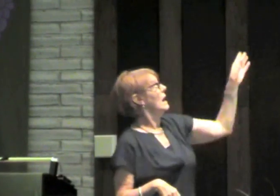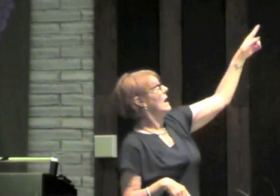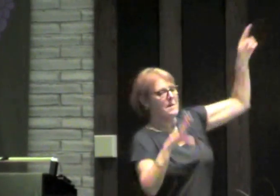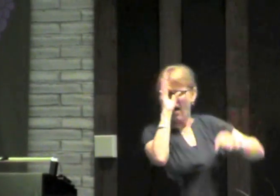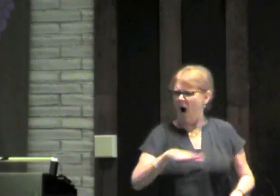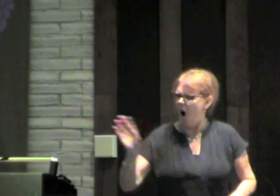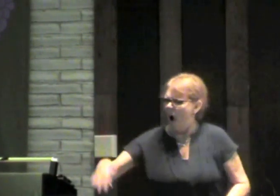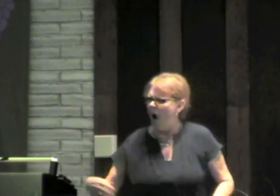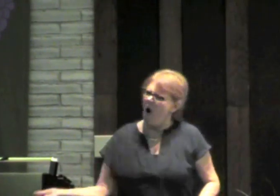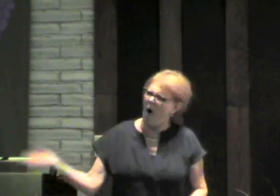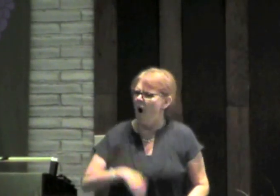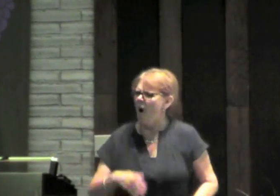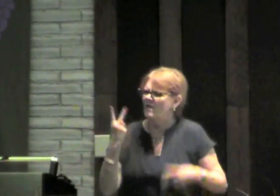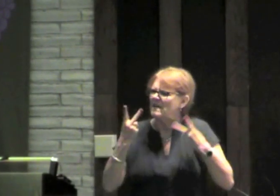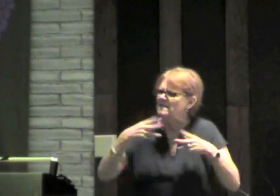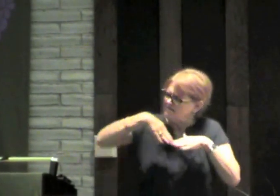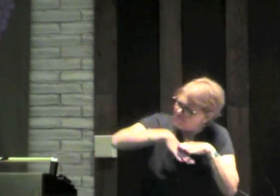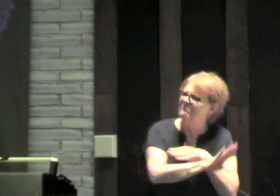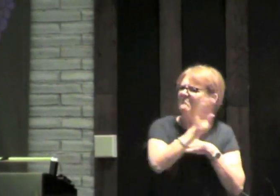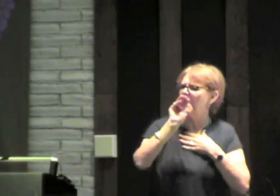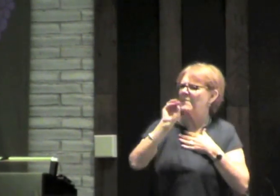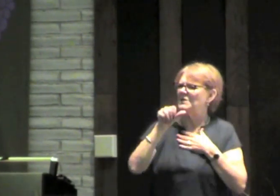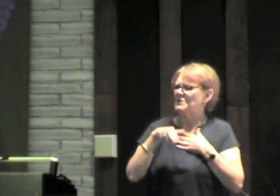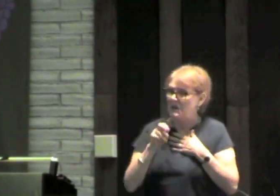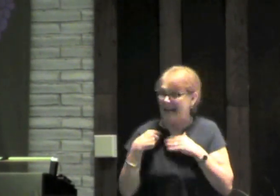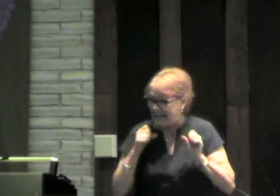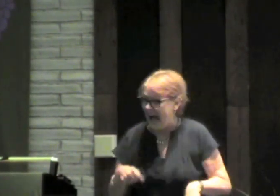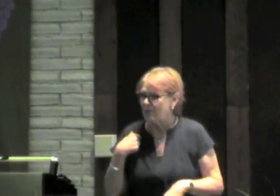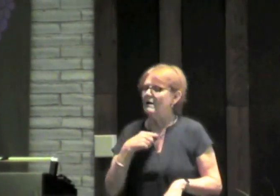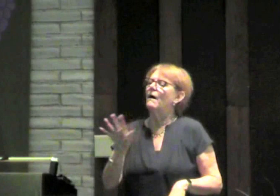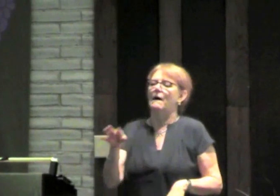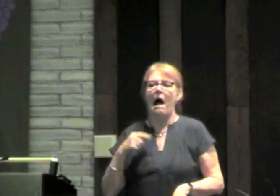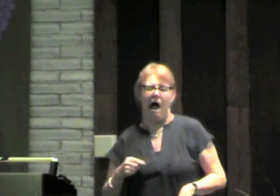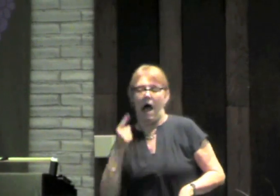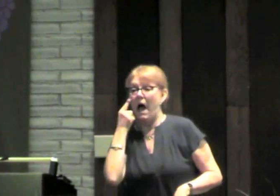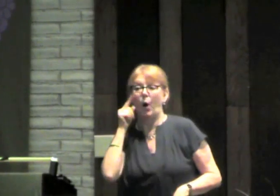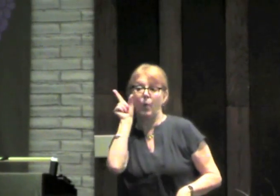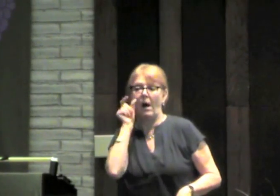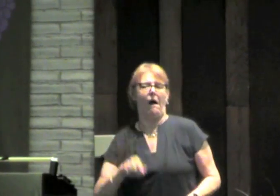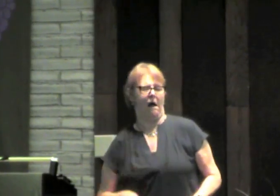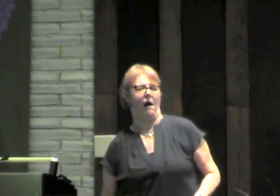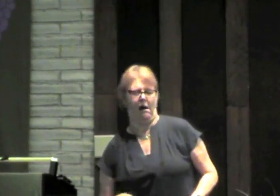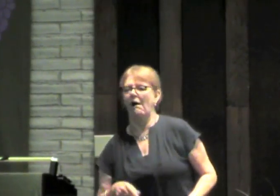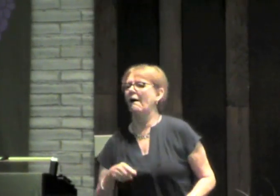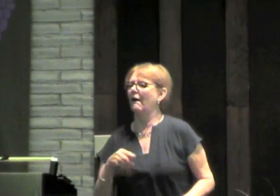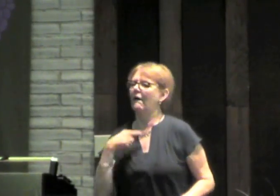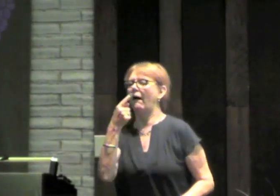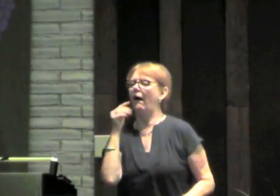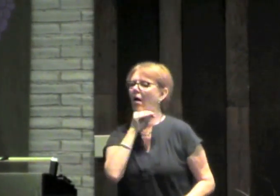And they were talking whether they should let us come in or not. And the janitor's like, oh yeah, come on in and see the mosque. And we said, can we? And he